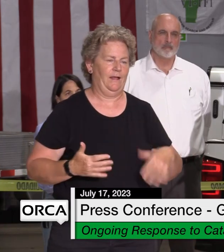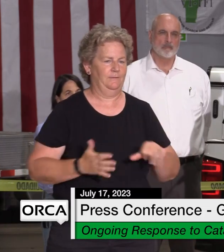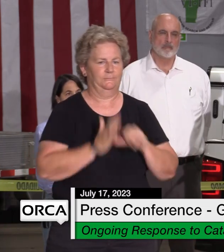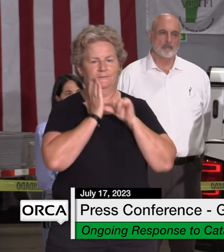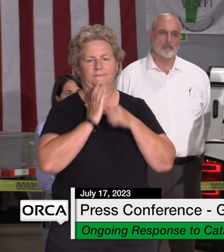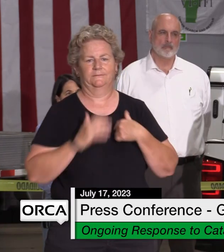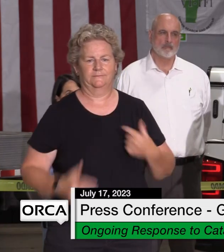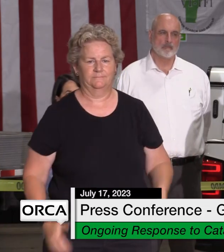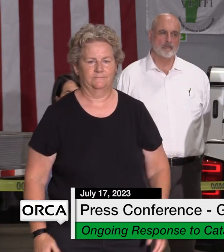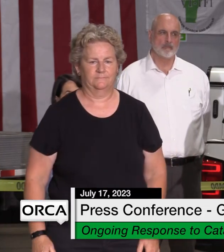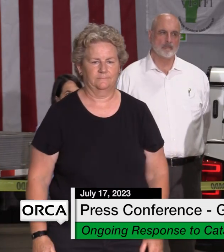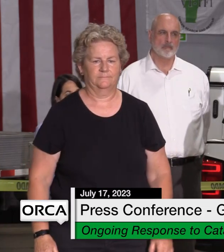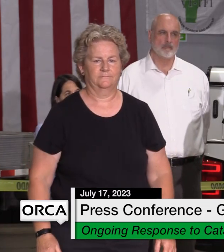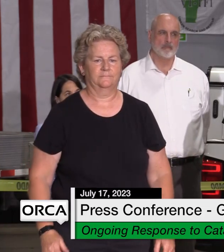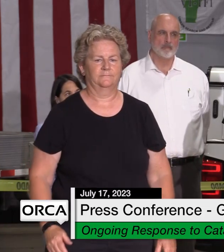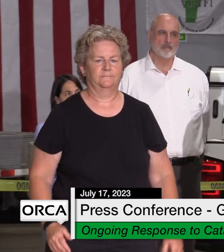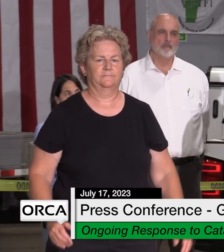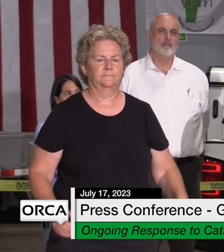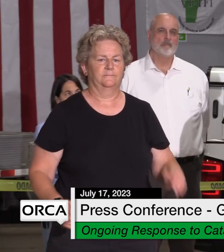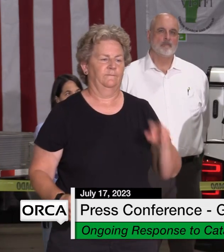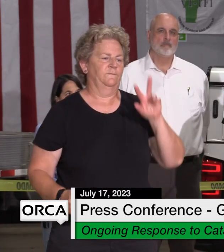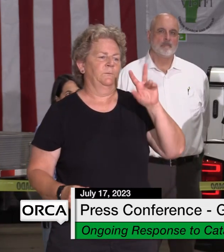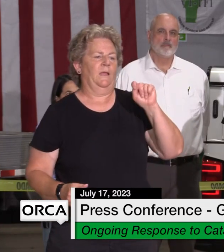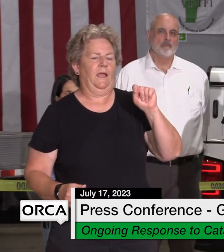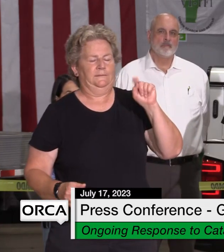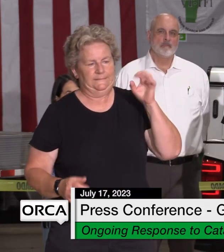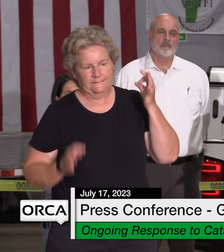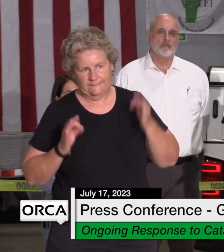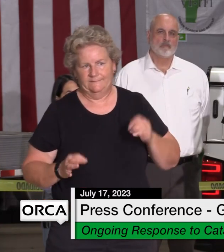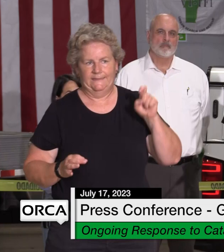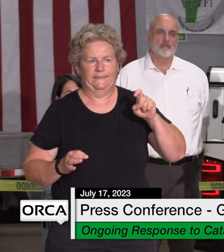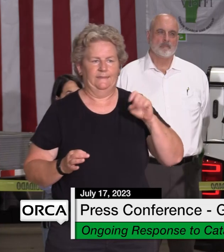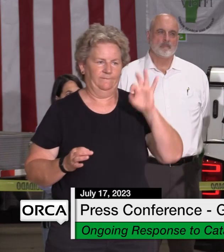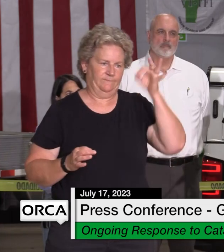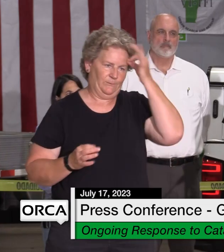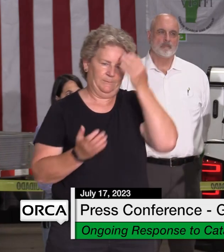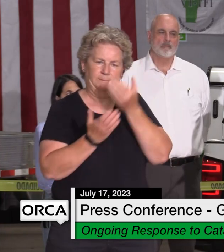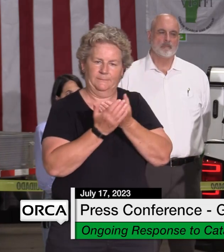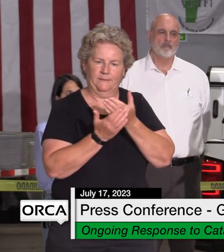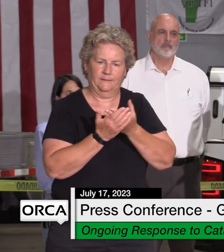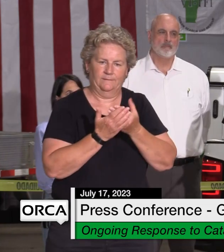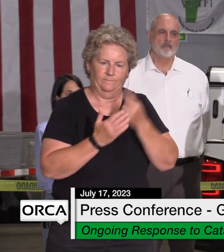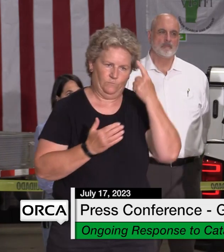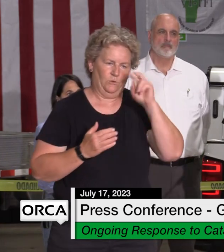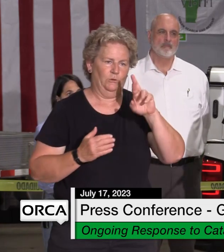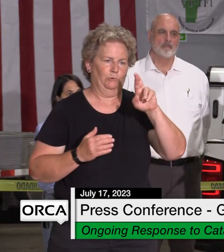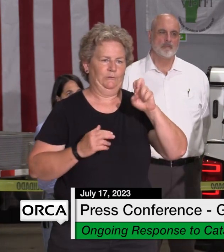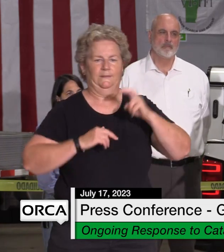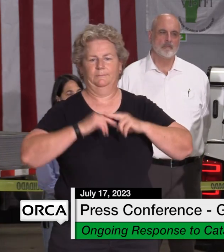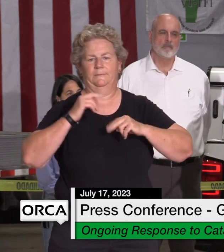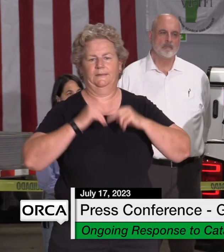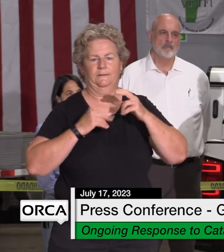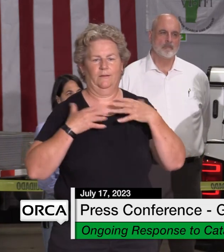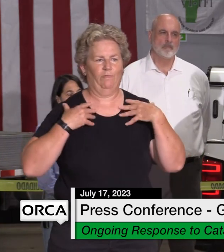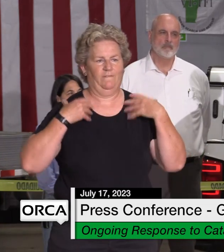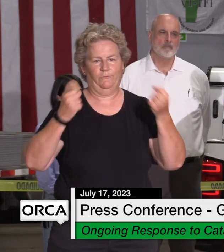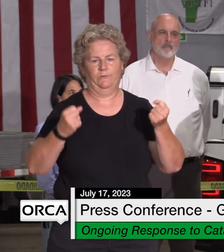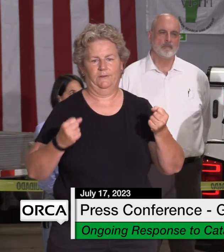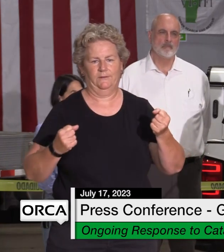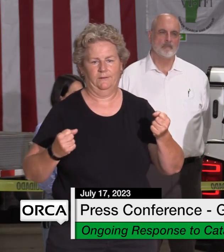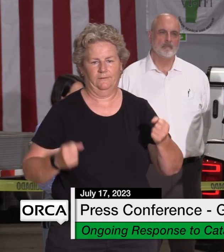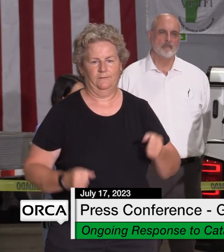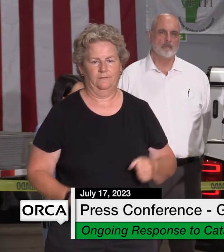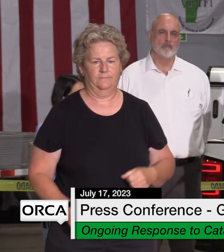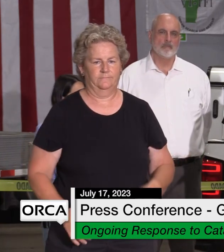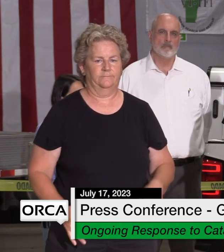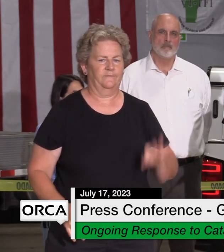support as we rebuild. And it's clear to me that FEMA, the Department of Transportation, and the White House are committed to helping